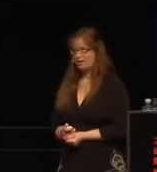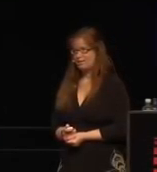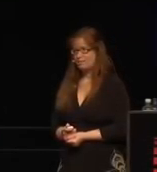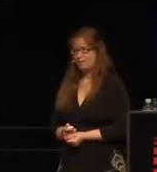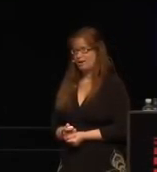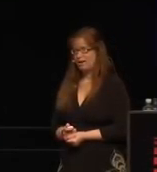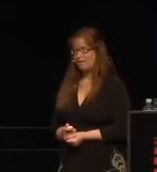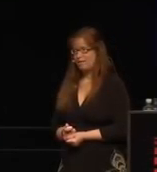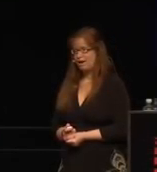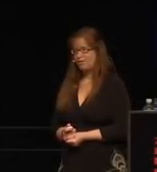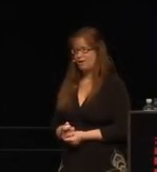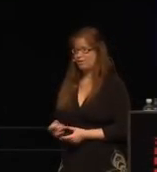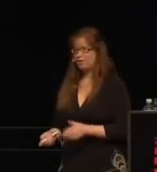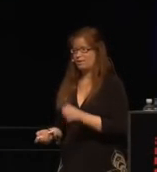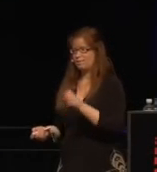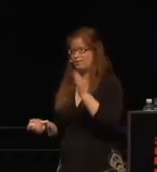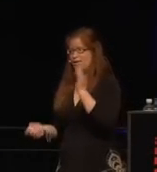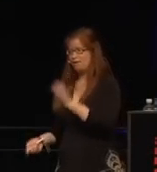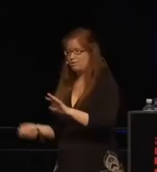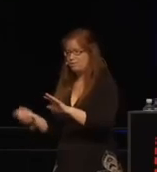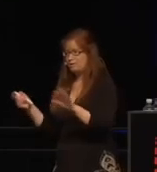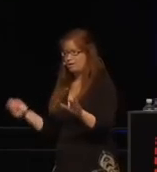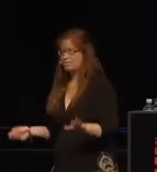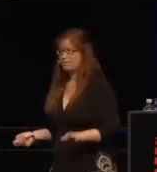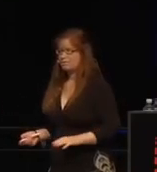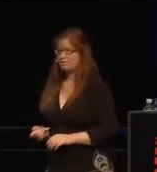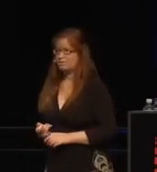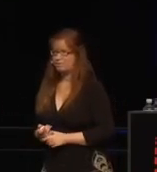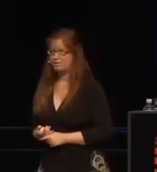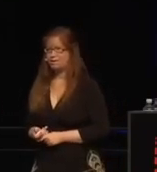product liability and the clear update policy.